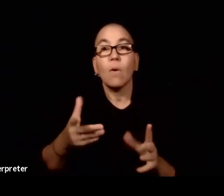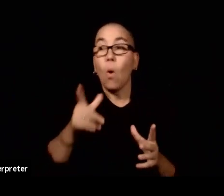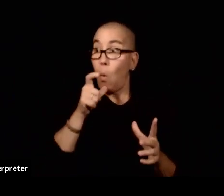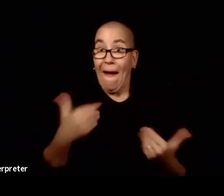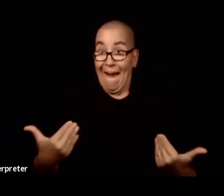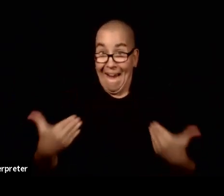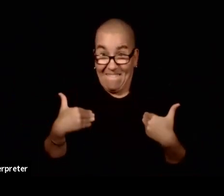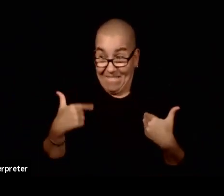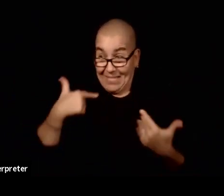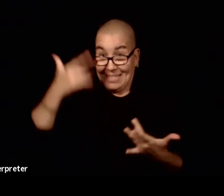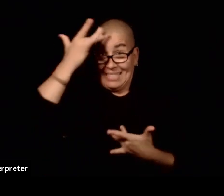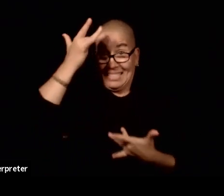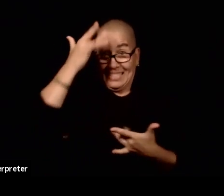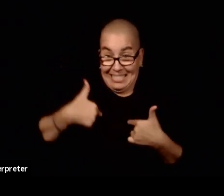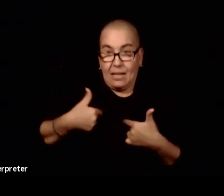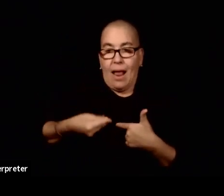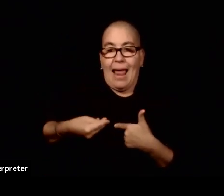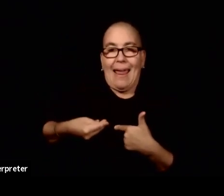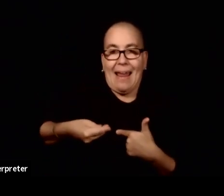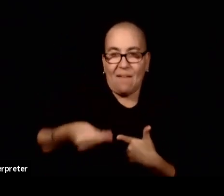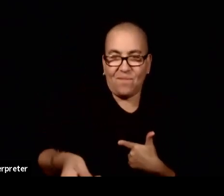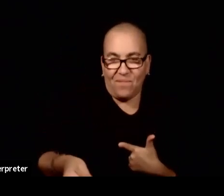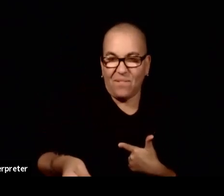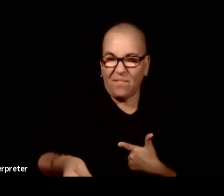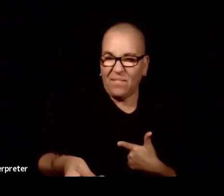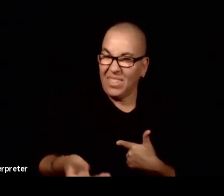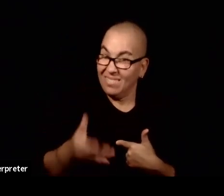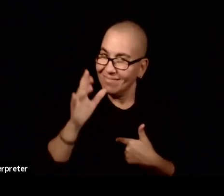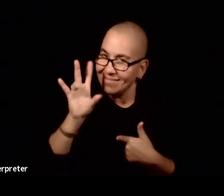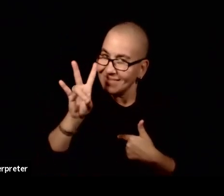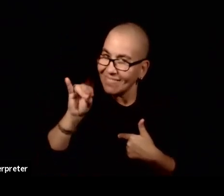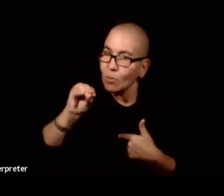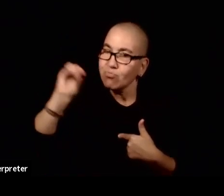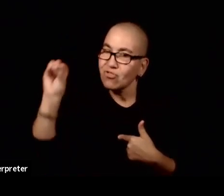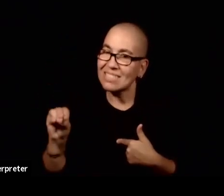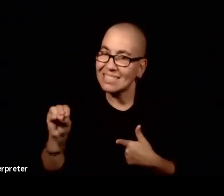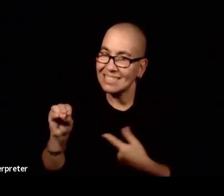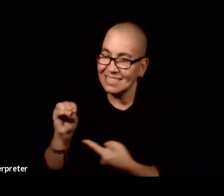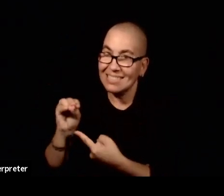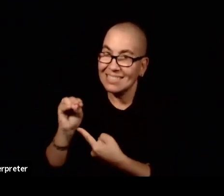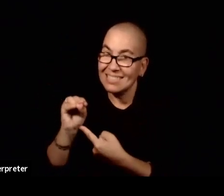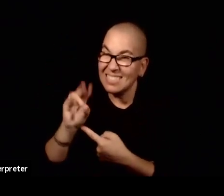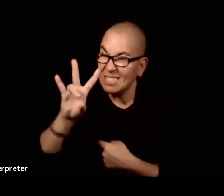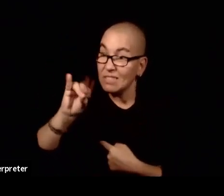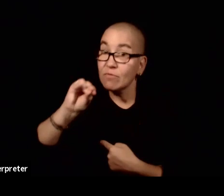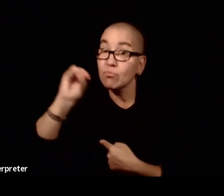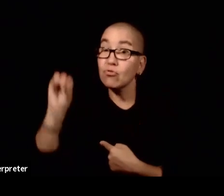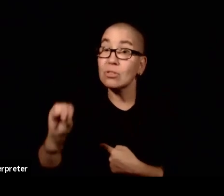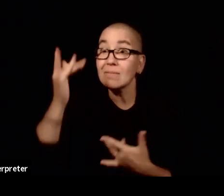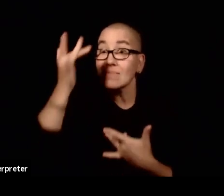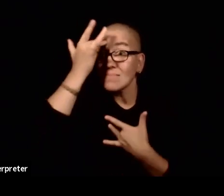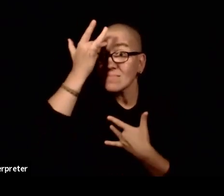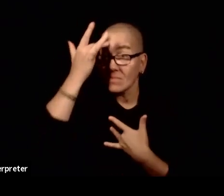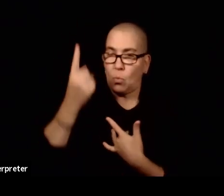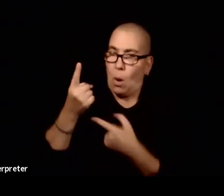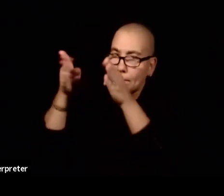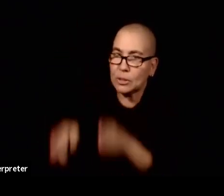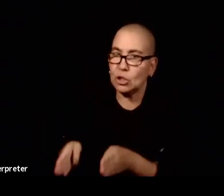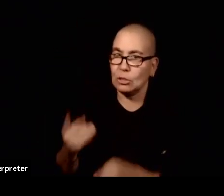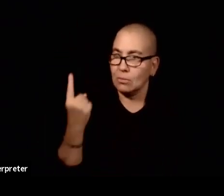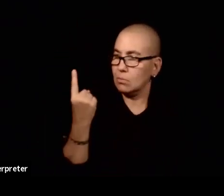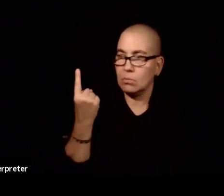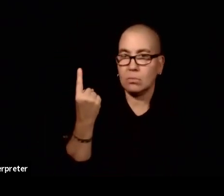case. And Chris can comment further on child care related questions if you have them.